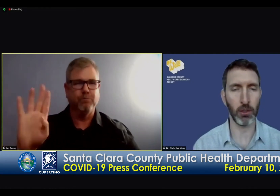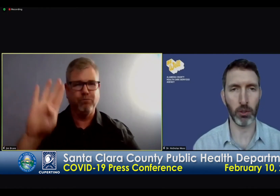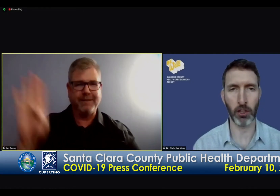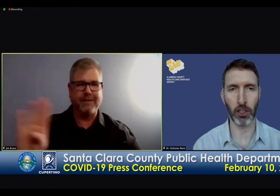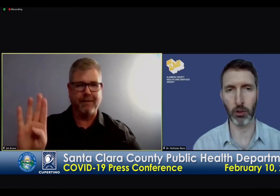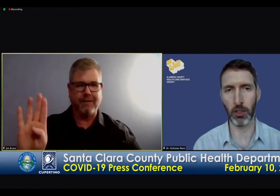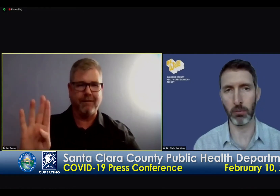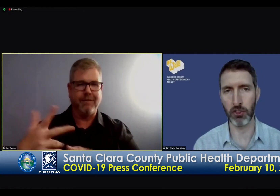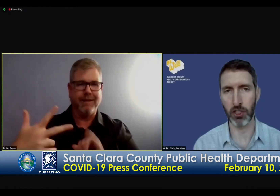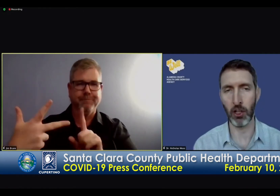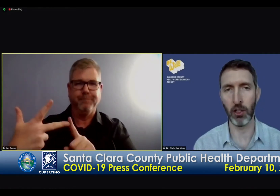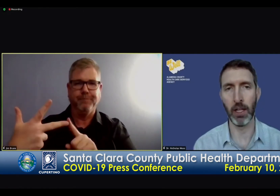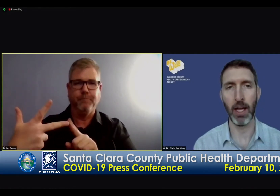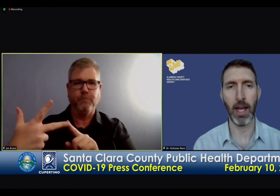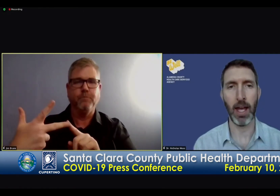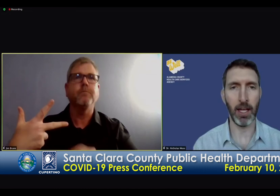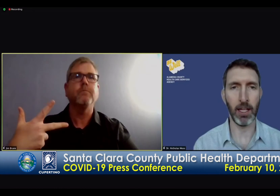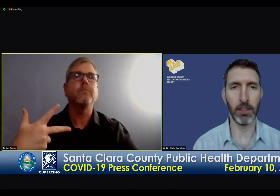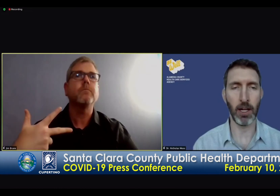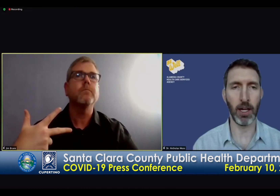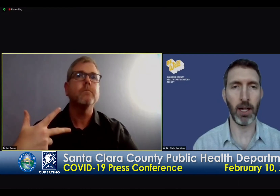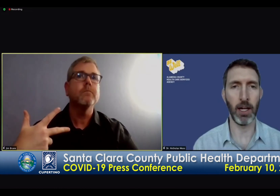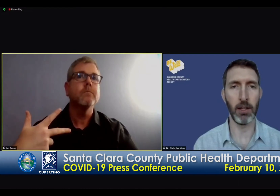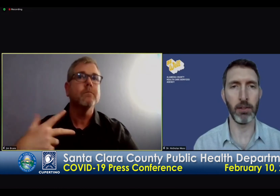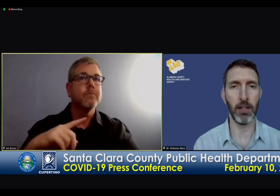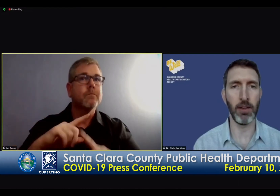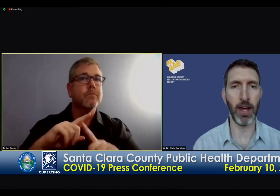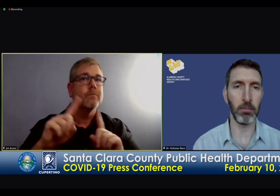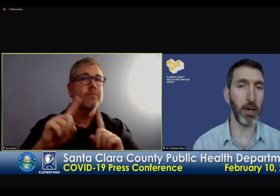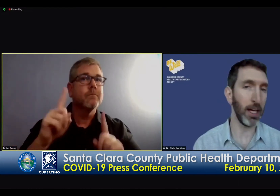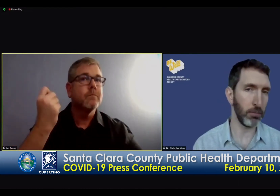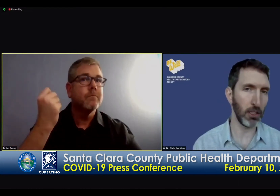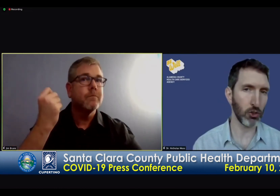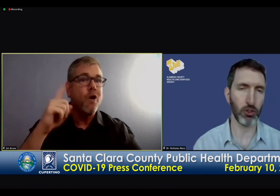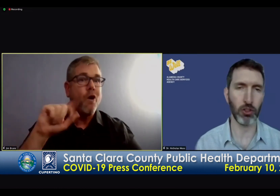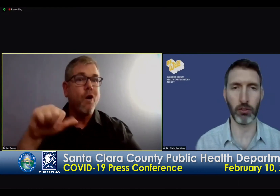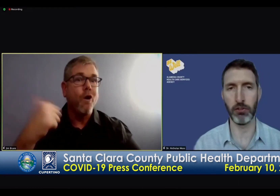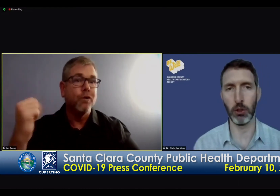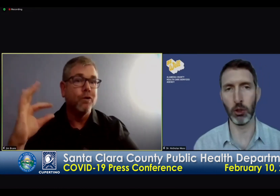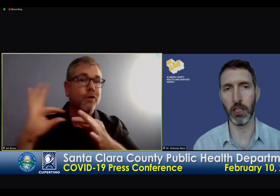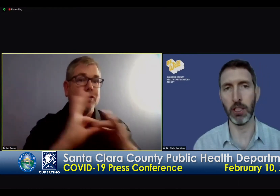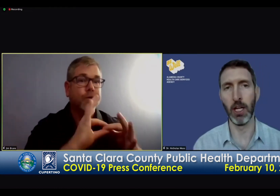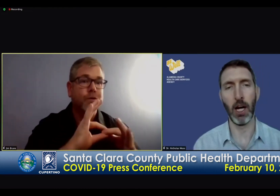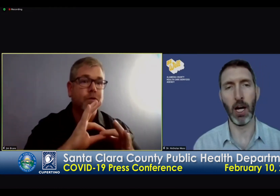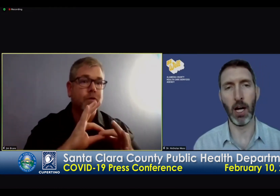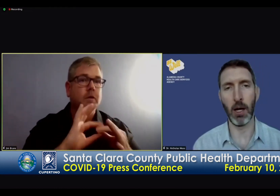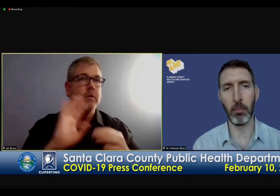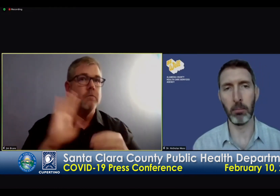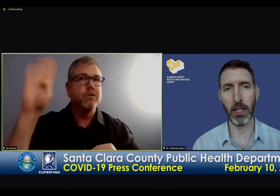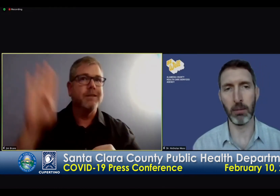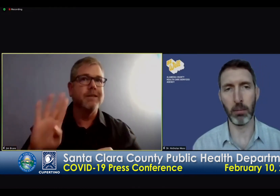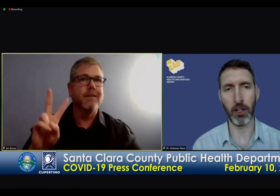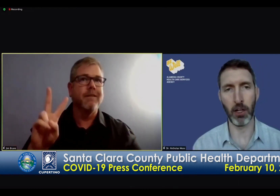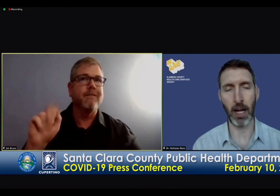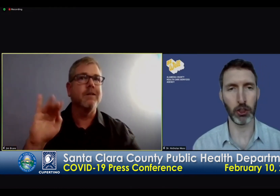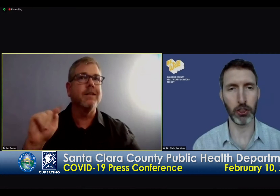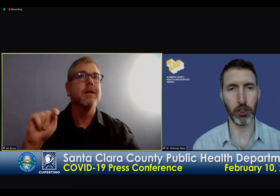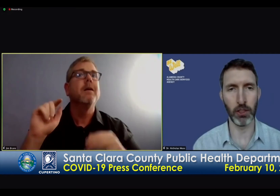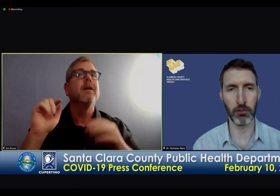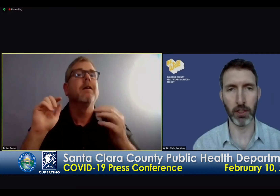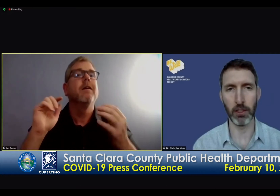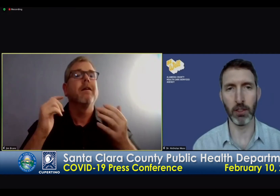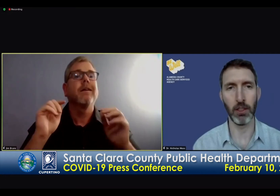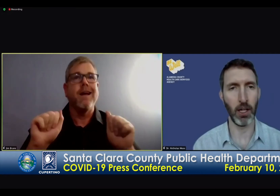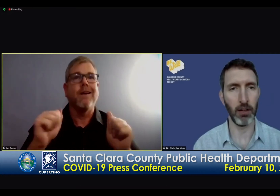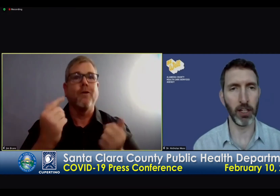associated with the country of Brazil. And that may have been a source of confusion, but there are actually two